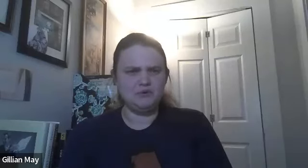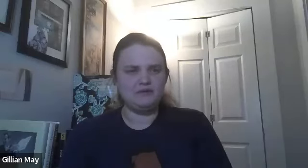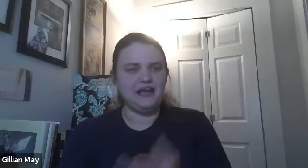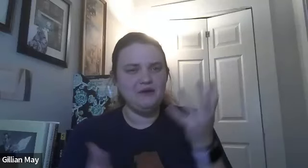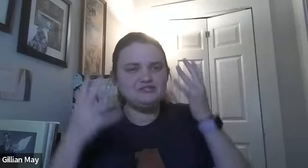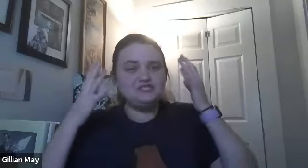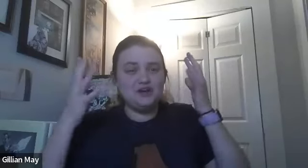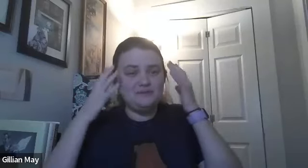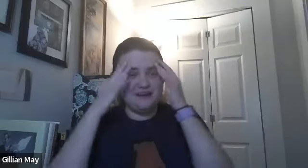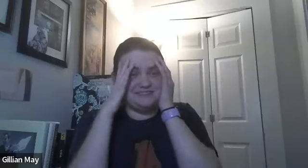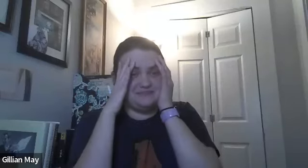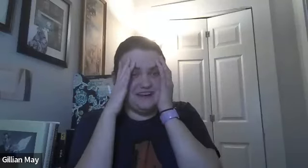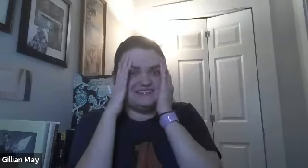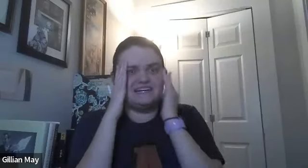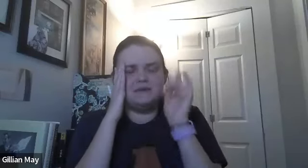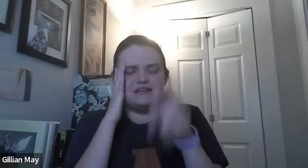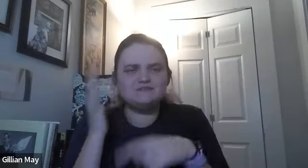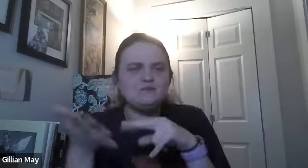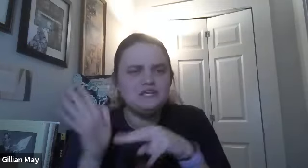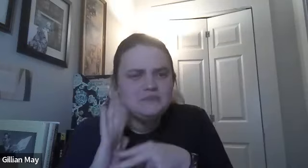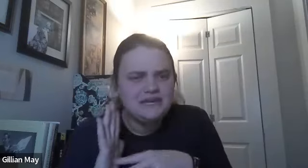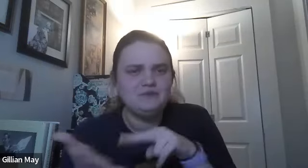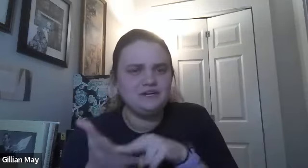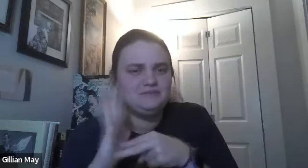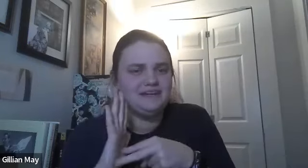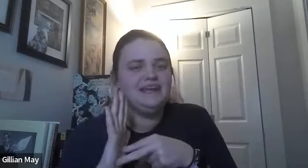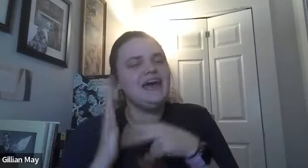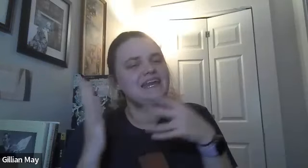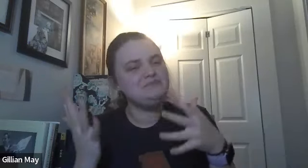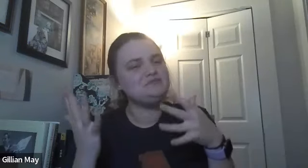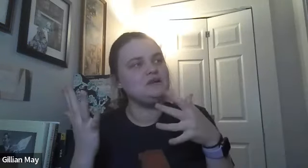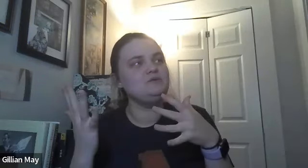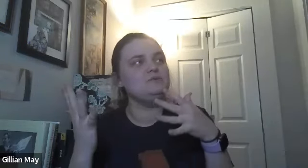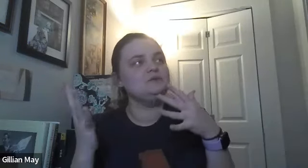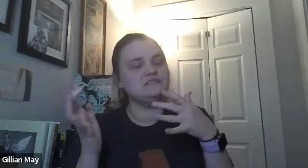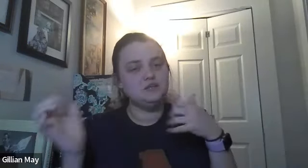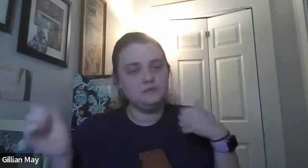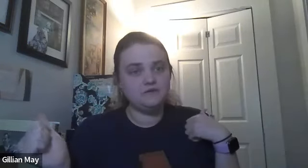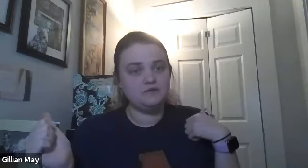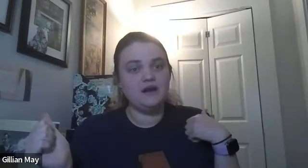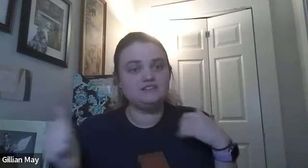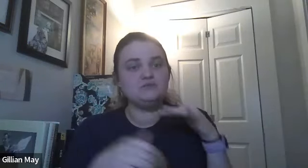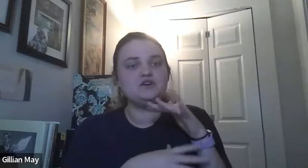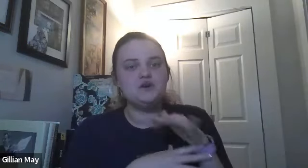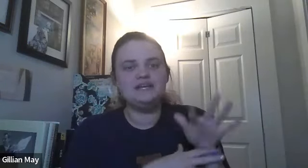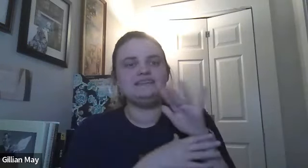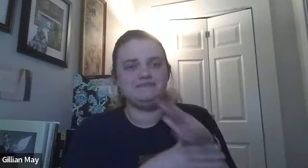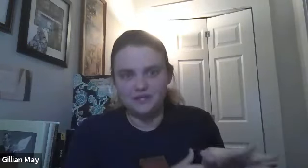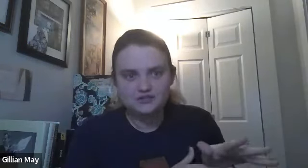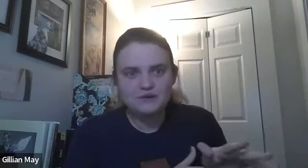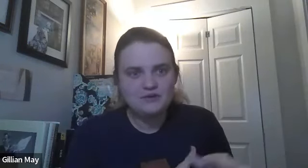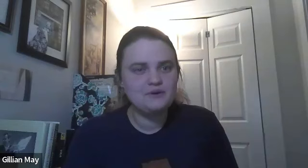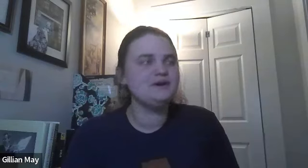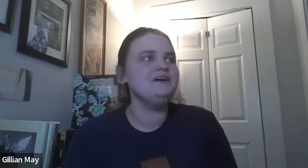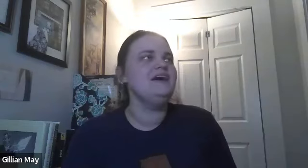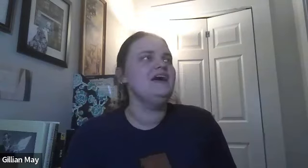broke? Like I was so puzzled by this. And I kept asking, I was like, what do you mean? What do you mean? And he was one who was a little bit further behind. So he couldn't like fingerspell the word.